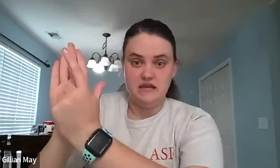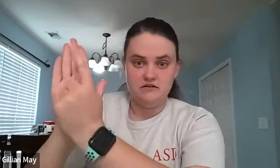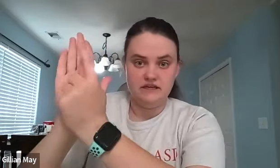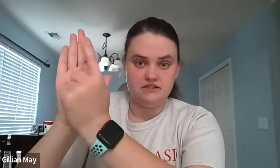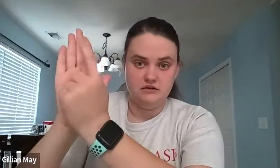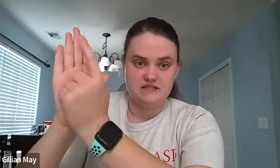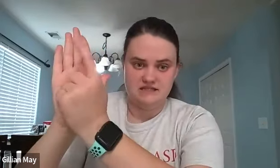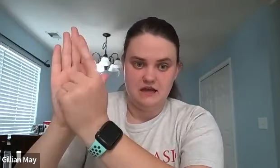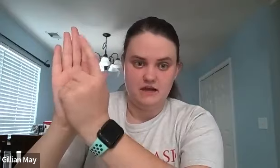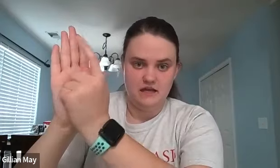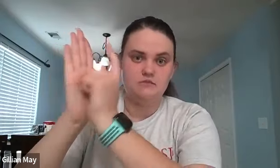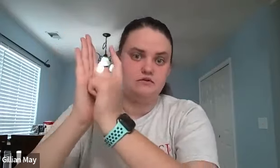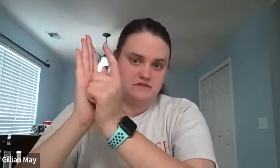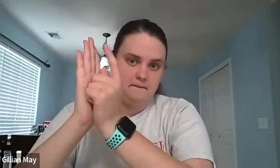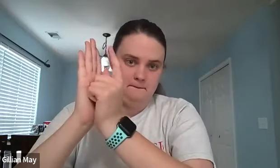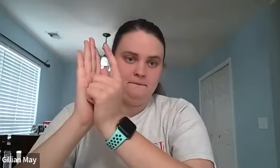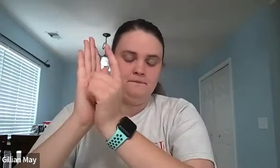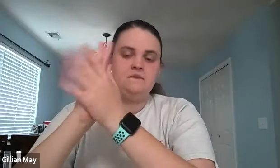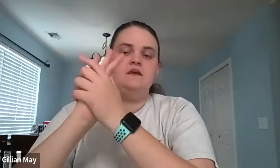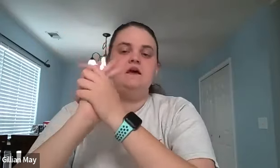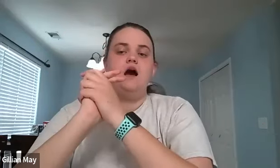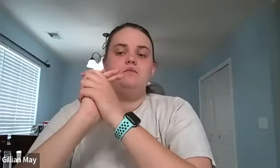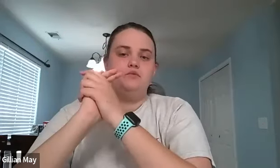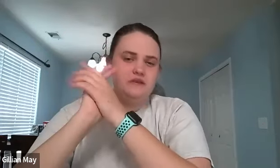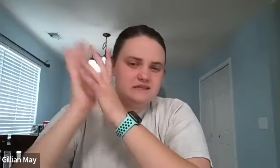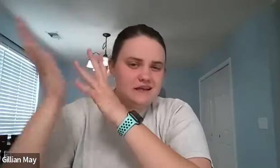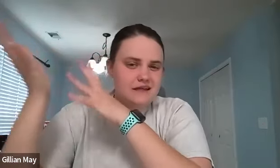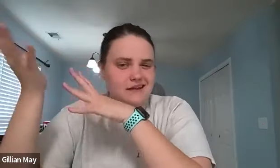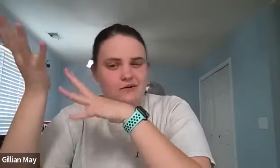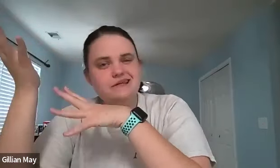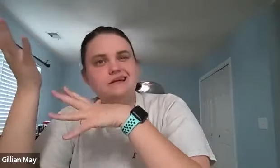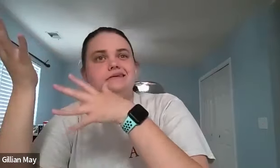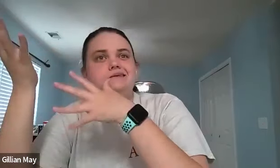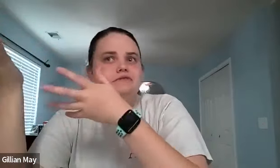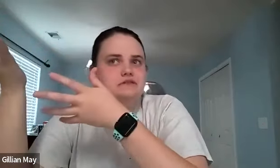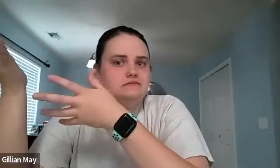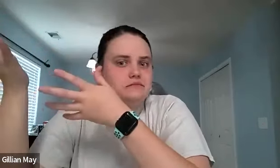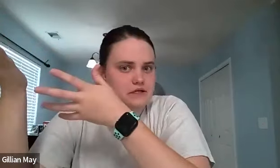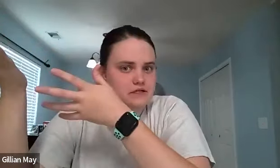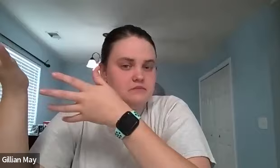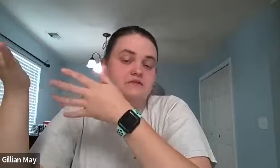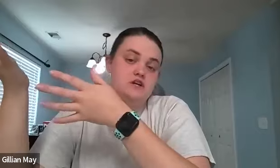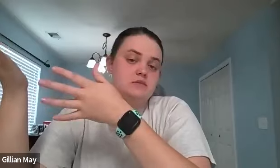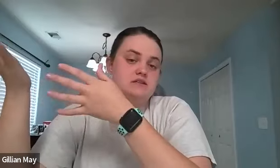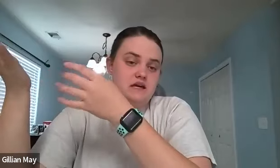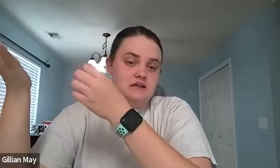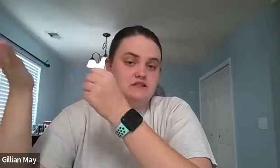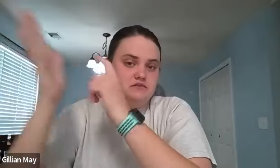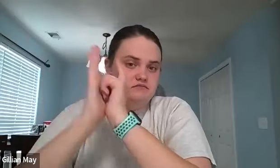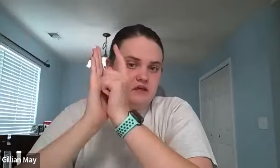angling it so you guys can see how my hand moves. Yeah. The reason it's not always kind of used as much, I mean, if you're talking about seconds, it